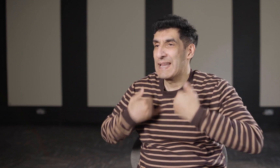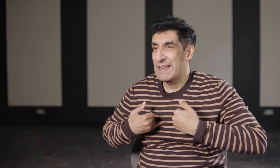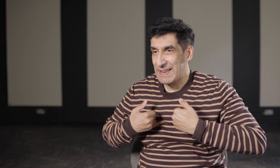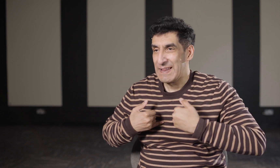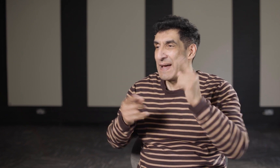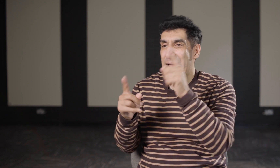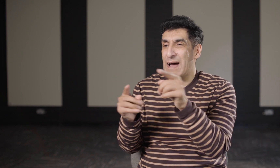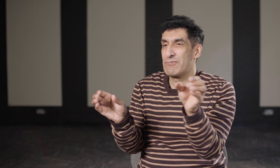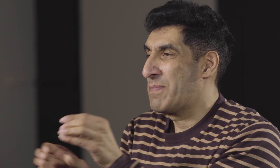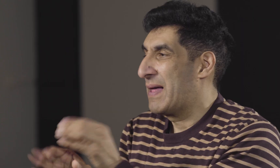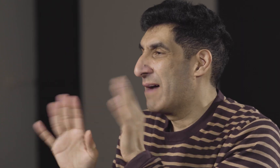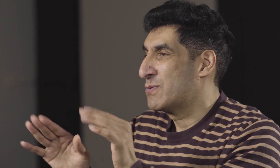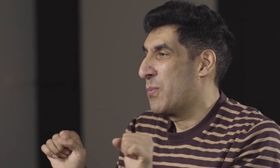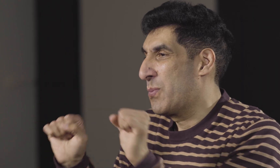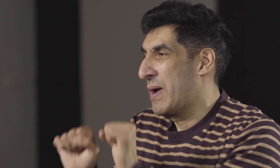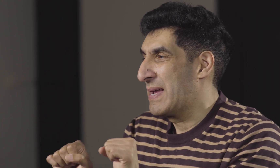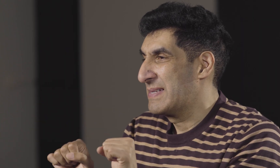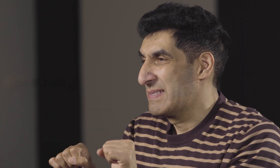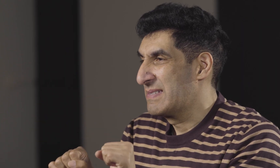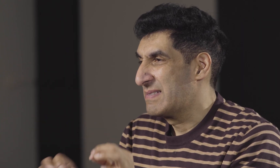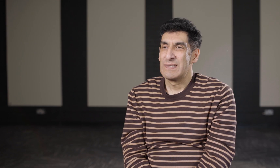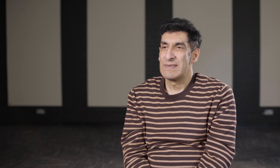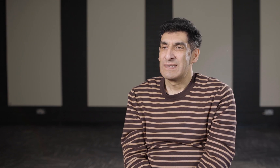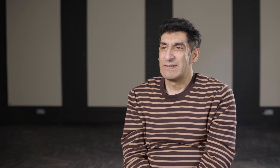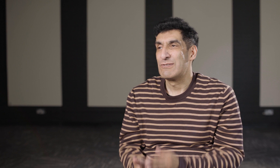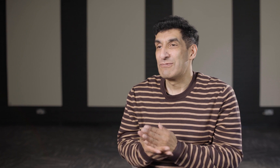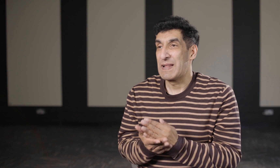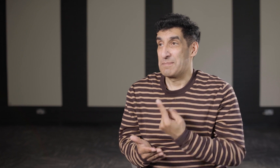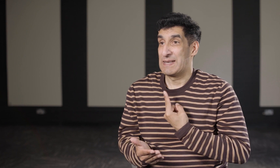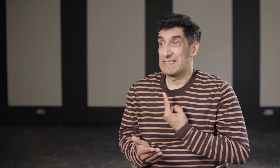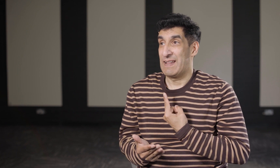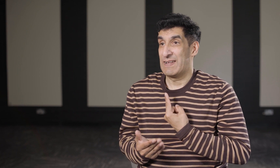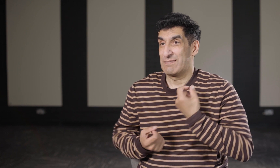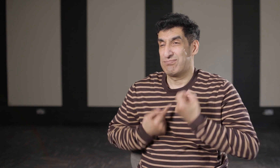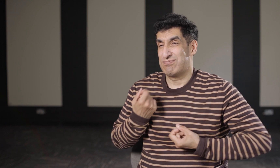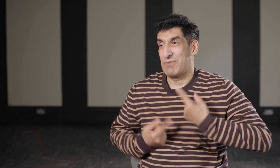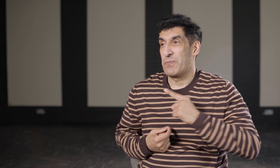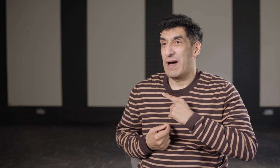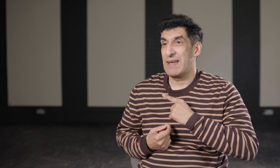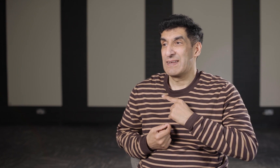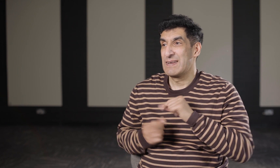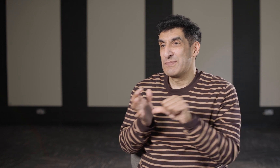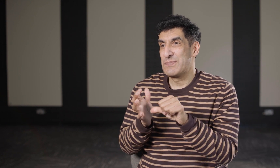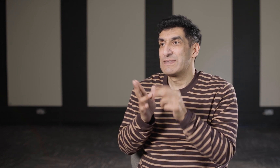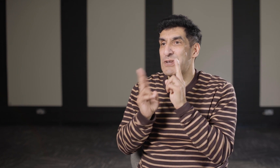problem because meetings get cancelled because there's no communication. So I really rely on an interpreter, and it's very difficult to find